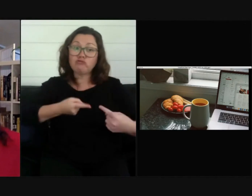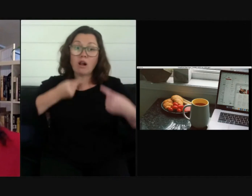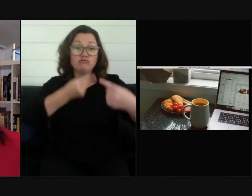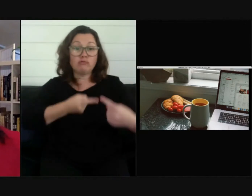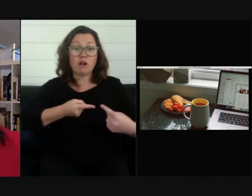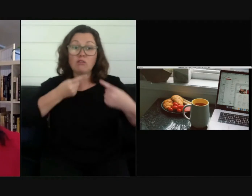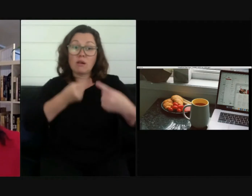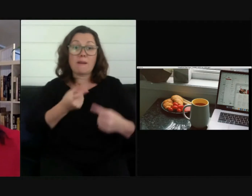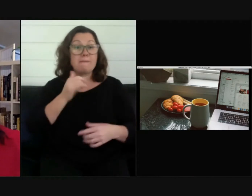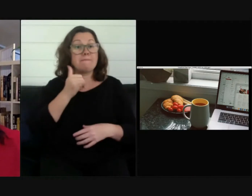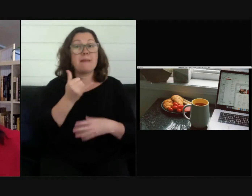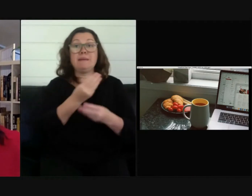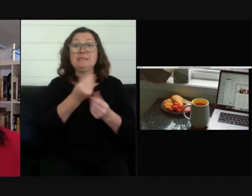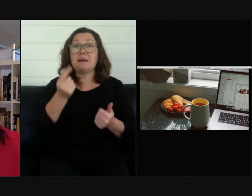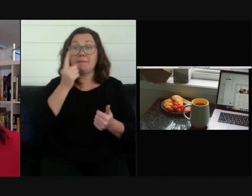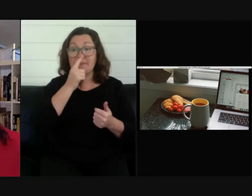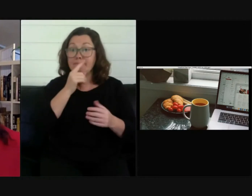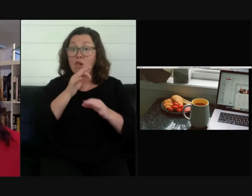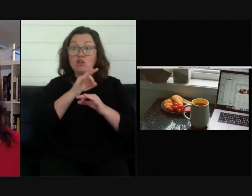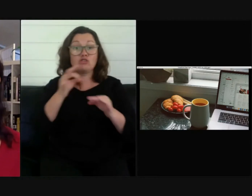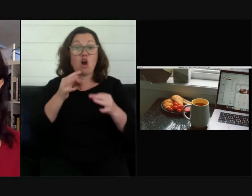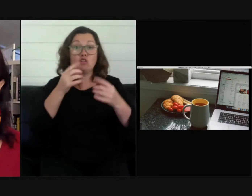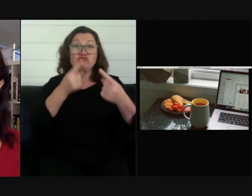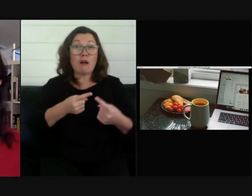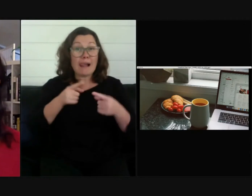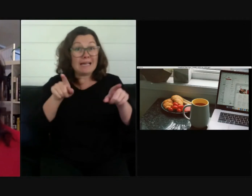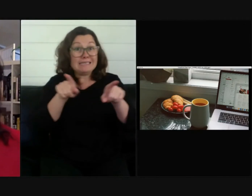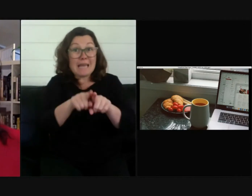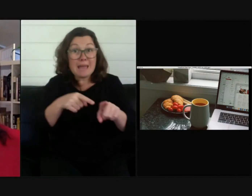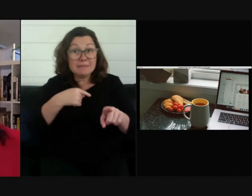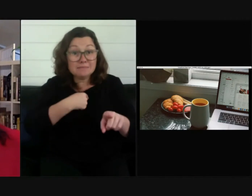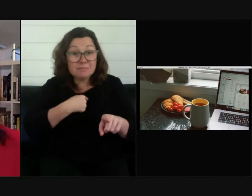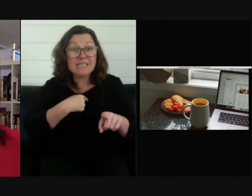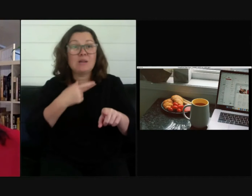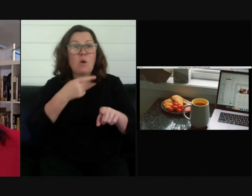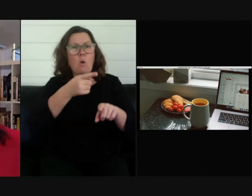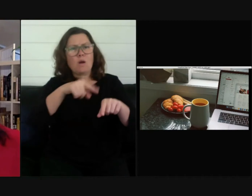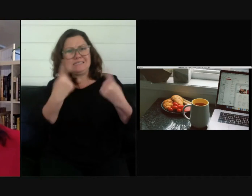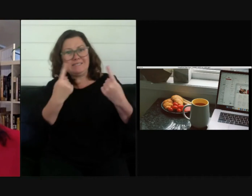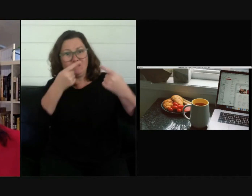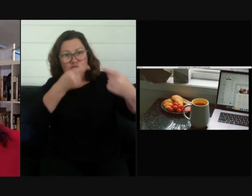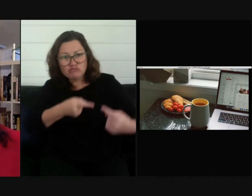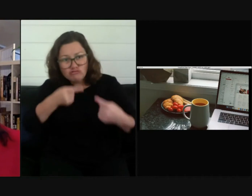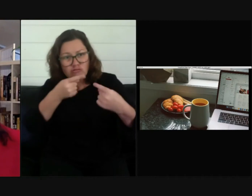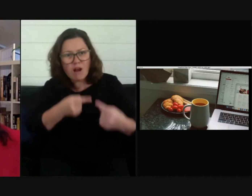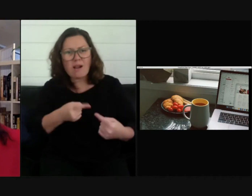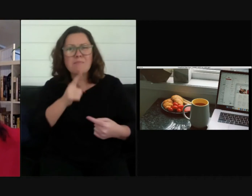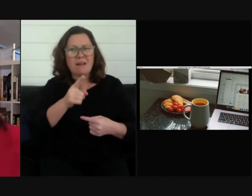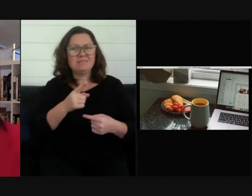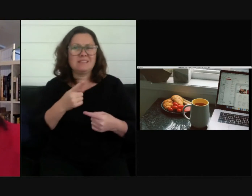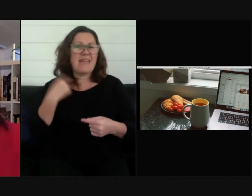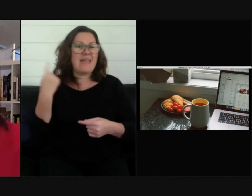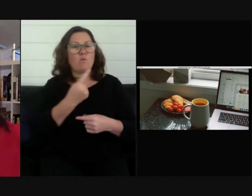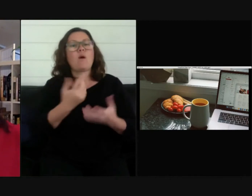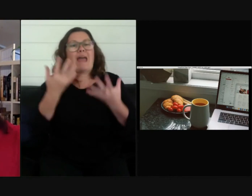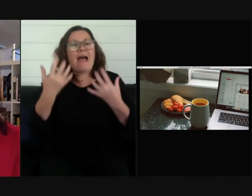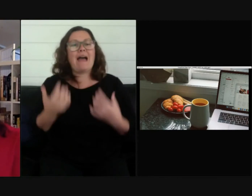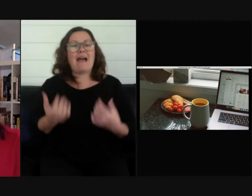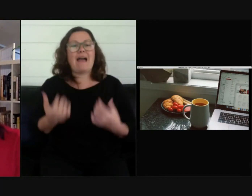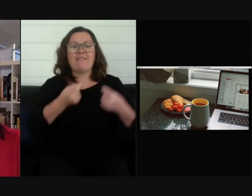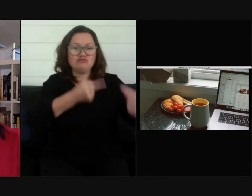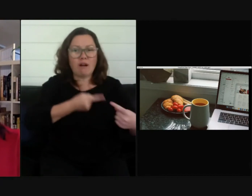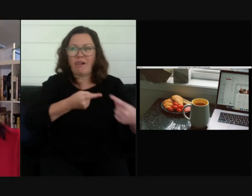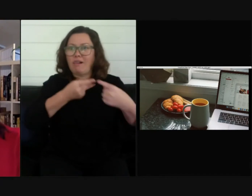you, are still going through their own struggles. And constantly contacting